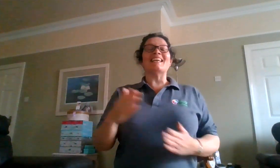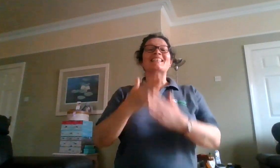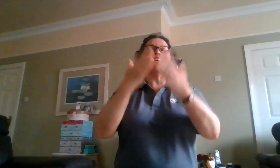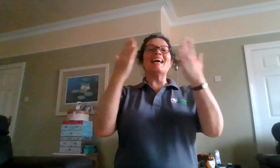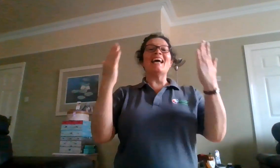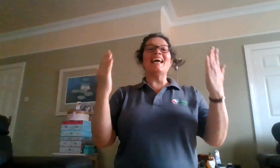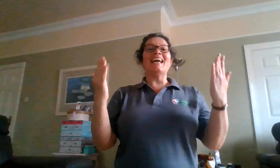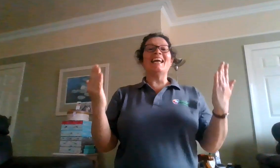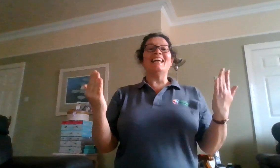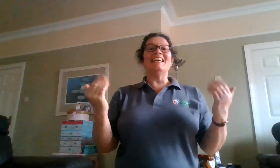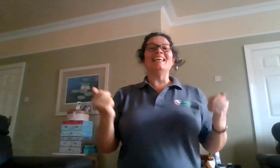day.